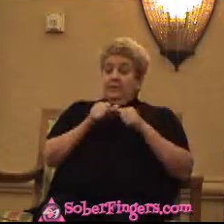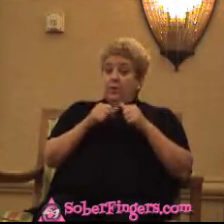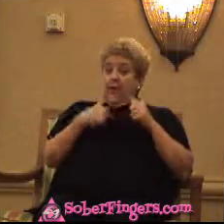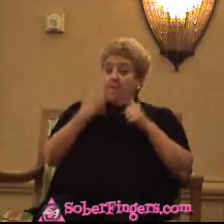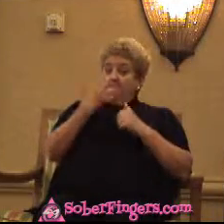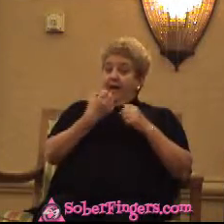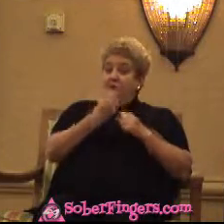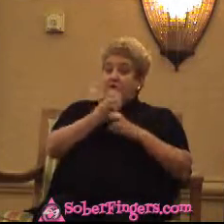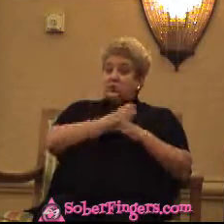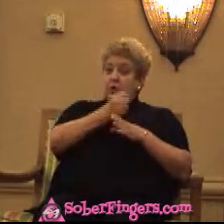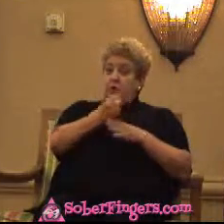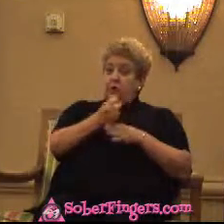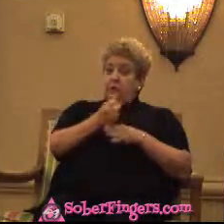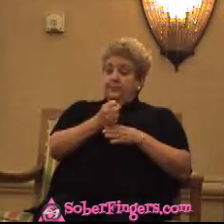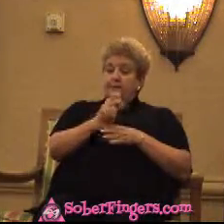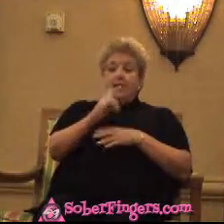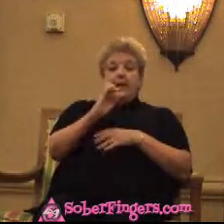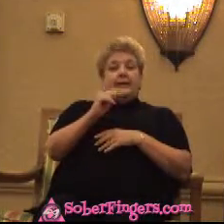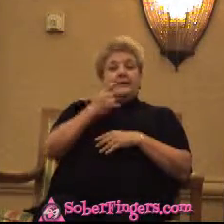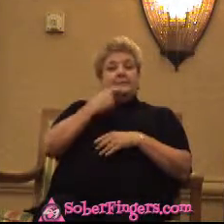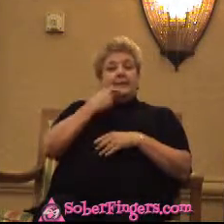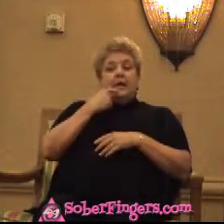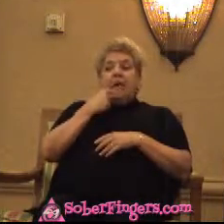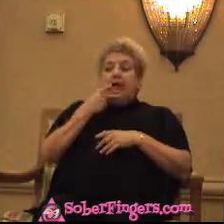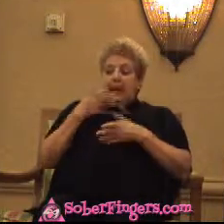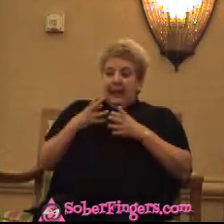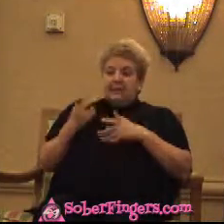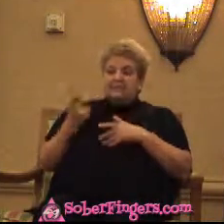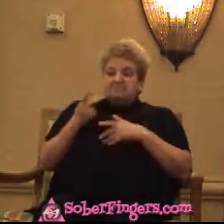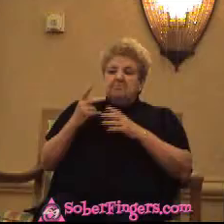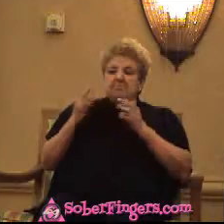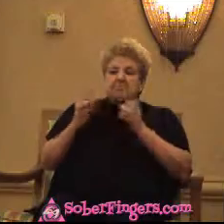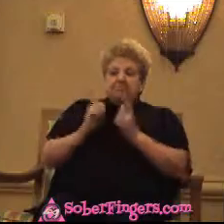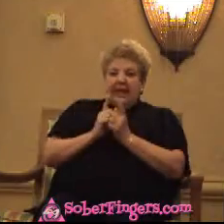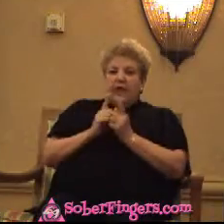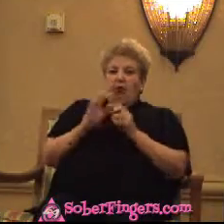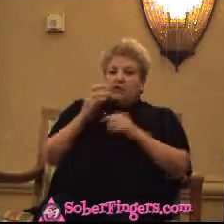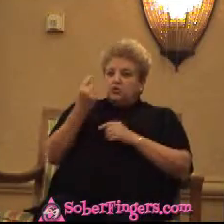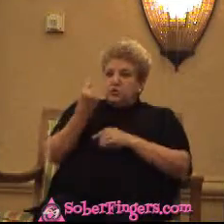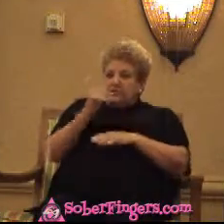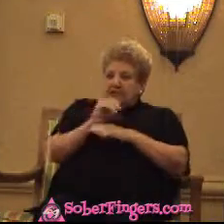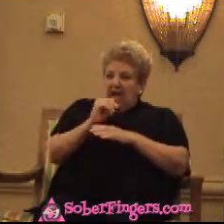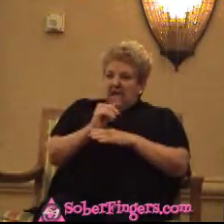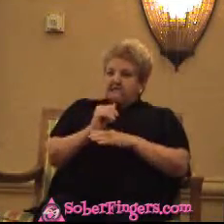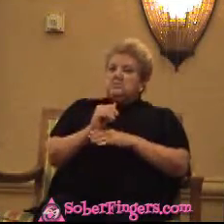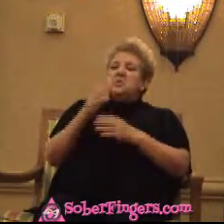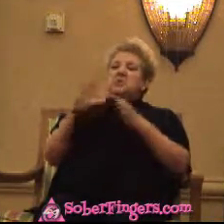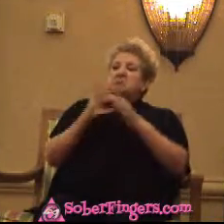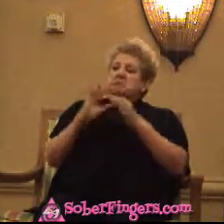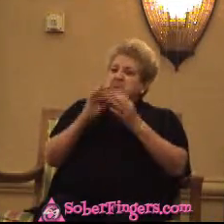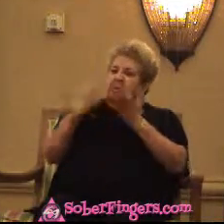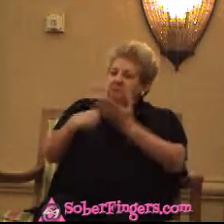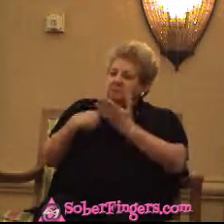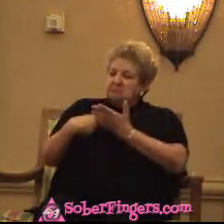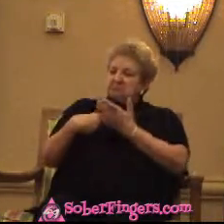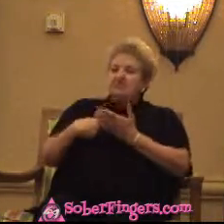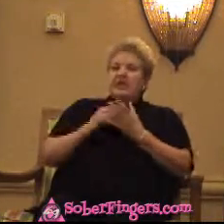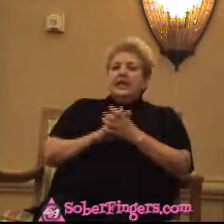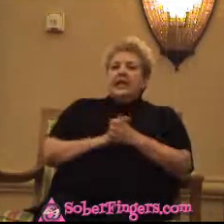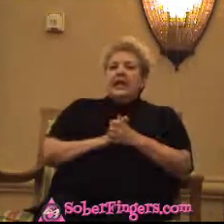well, let's meet Tuesday night and we'll talk about it. Have dinner, talk about it. So I went and met him Tuesday night. And he said, okay, here's what